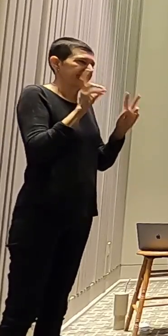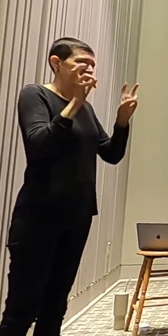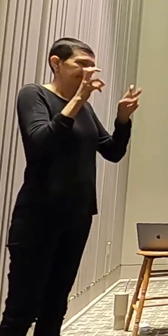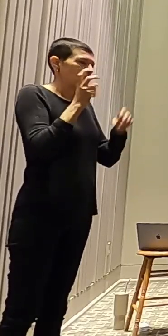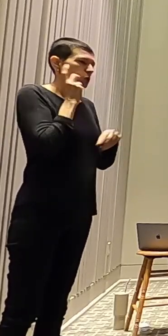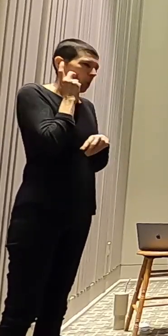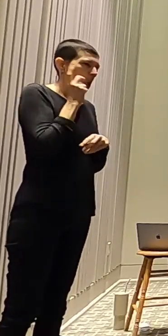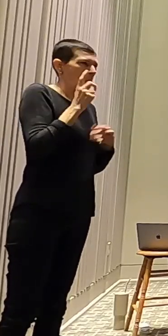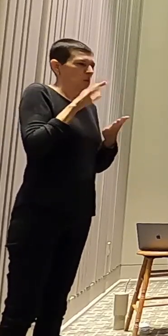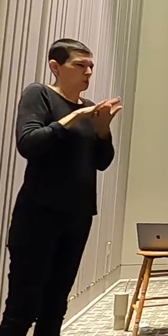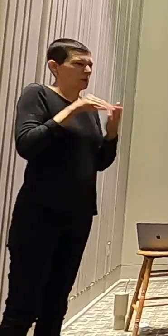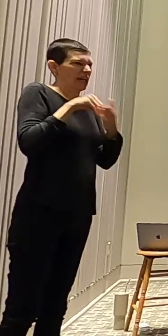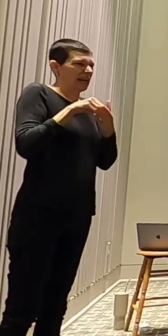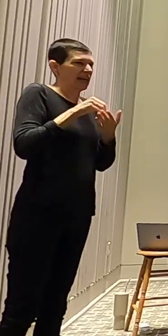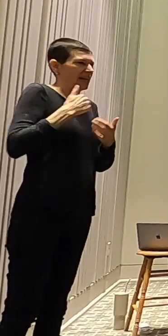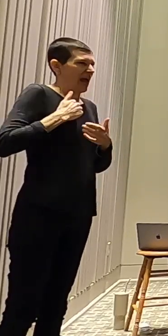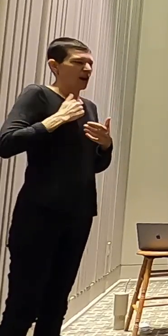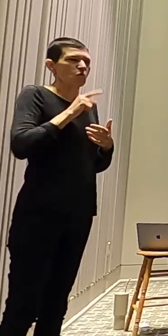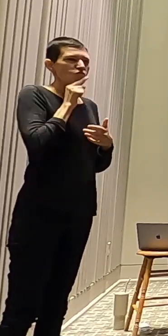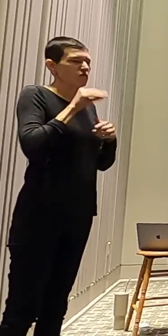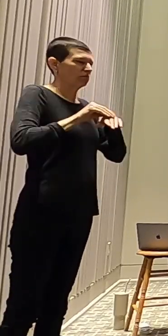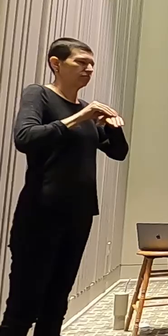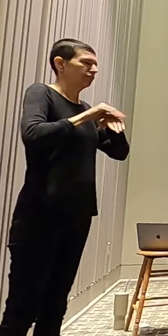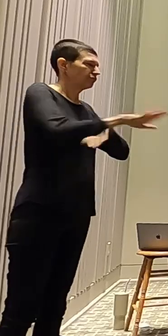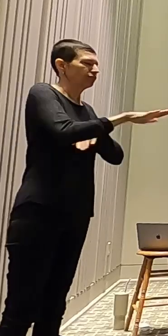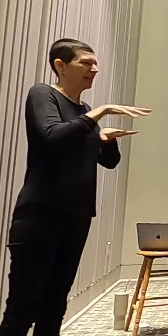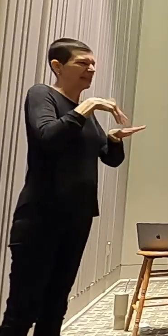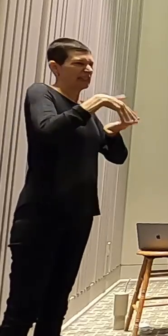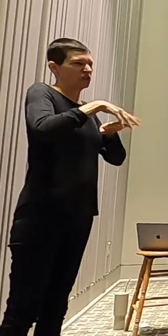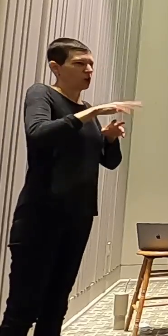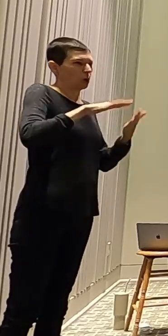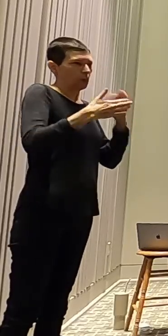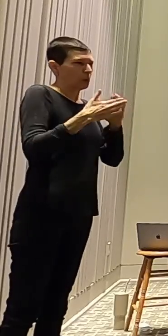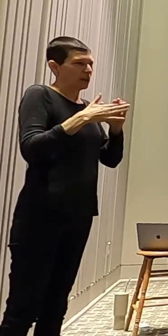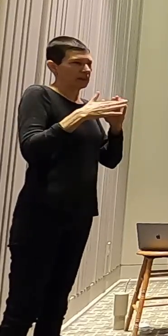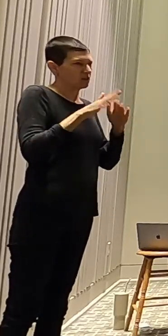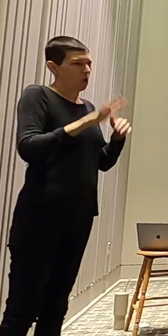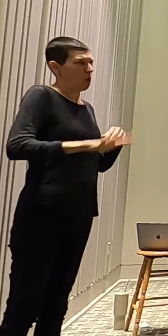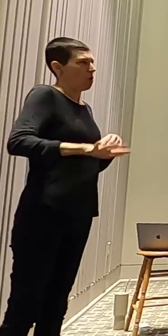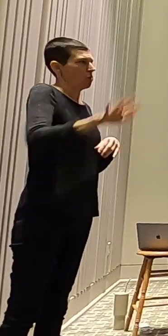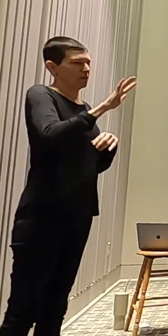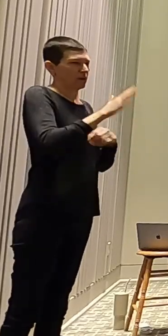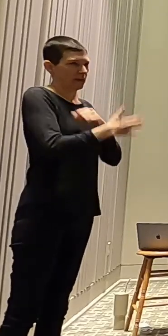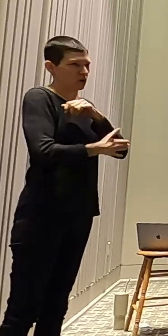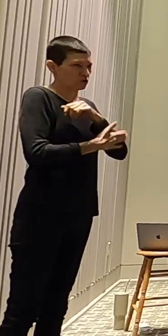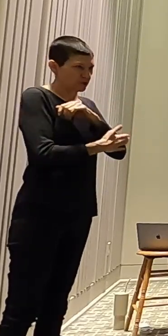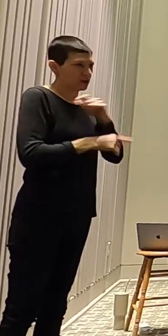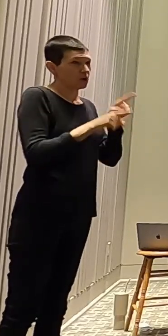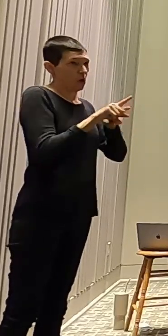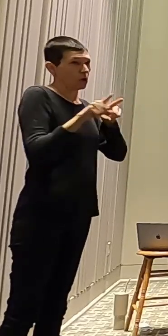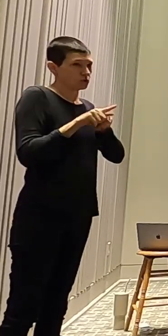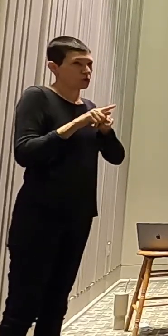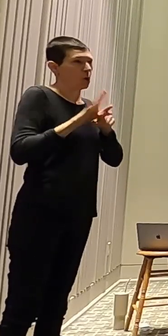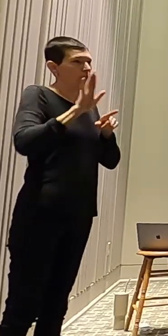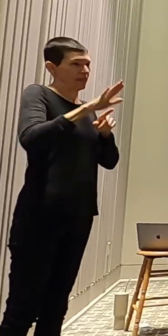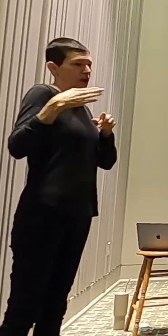schools in Canada has really affected the Indigenous communities across the country, as well as